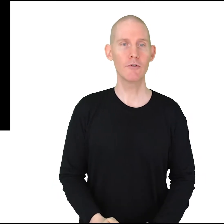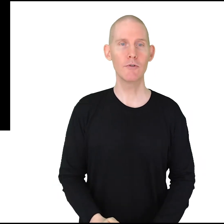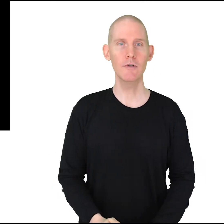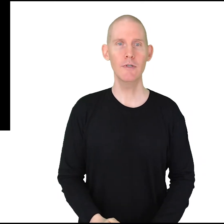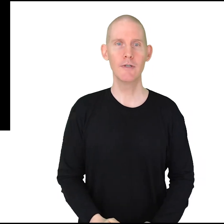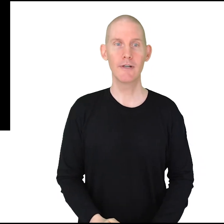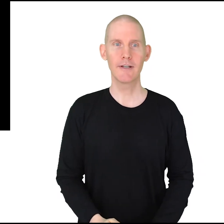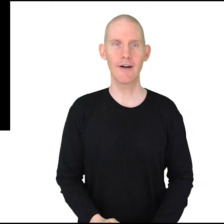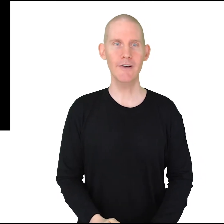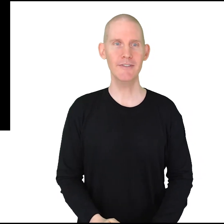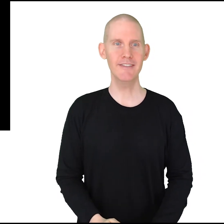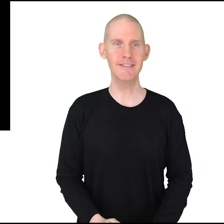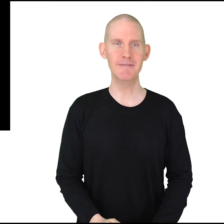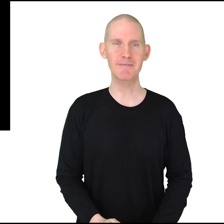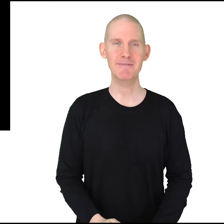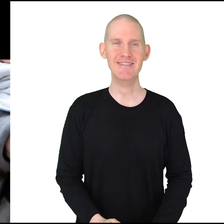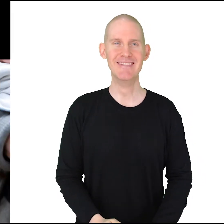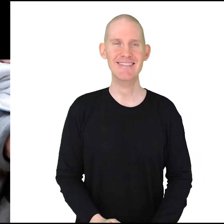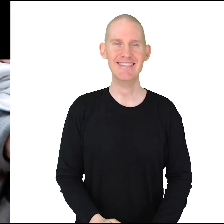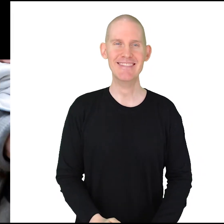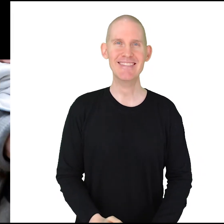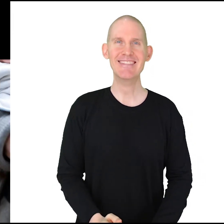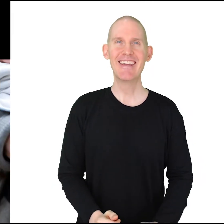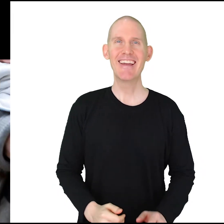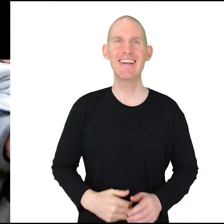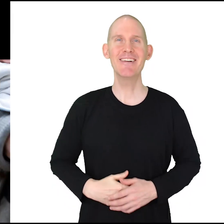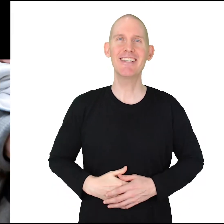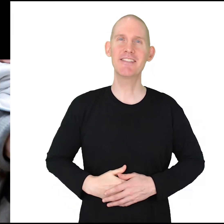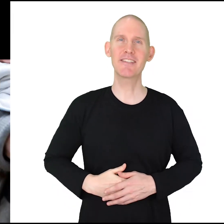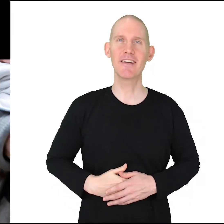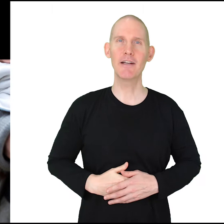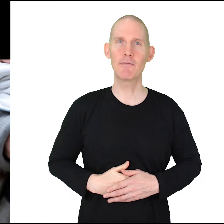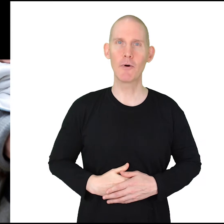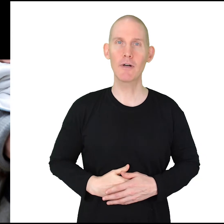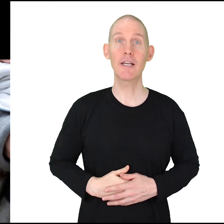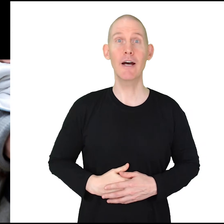to cousin. Here is the sign for cousin.